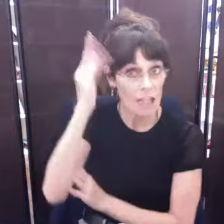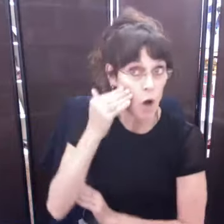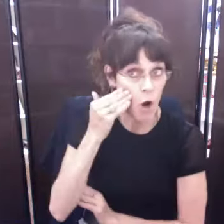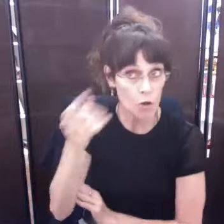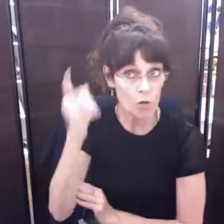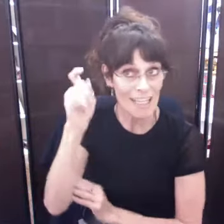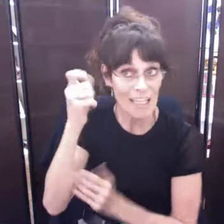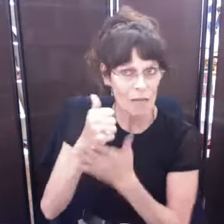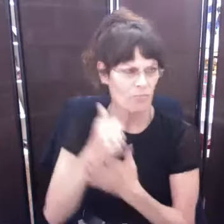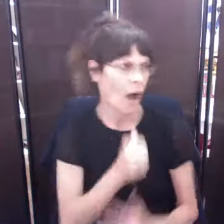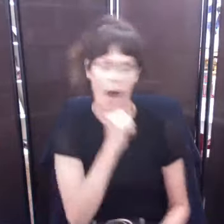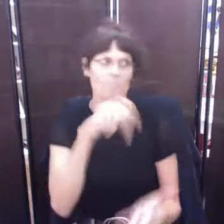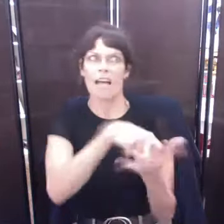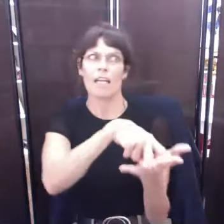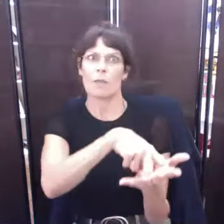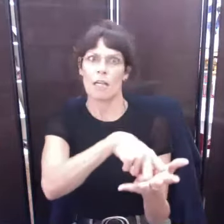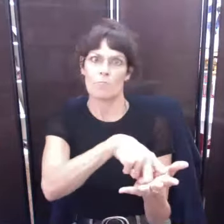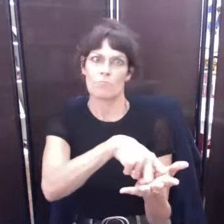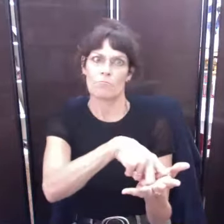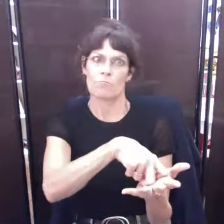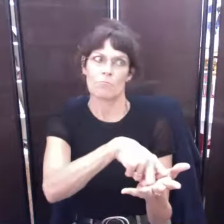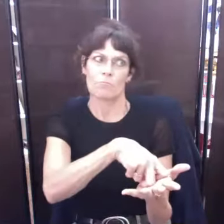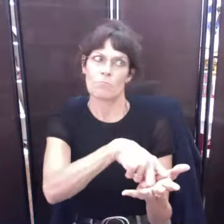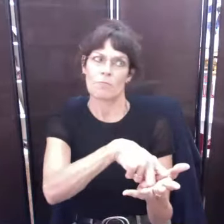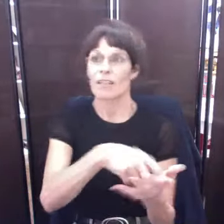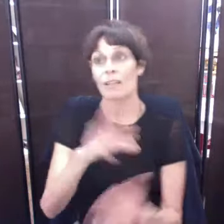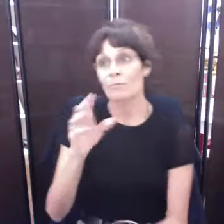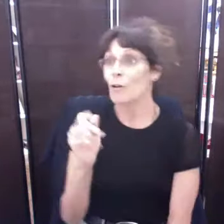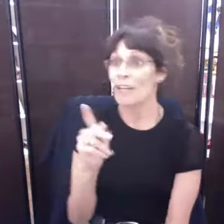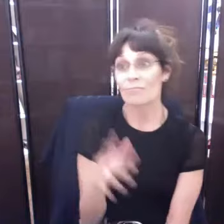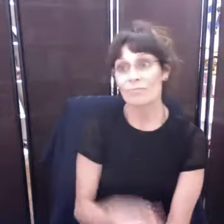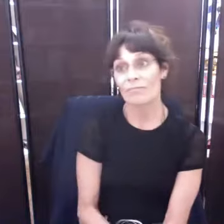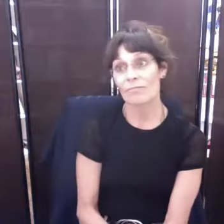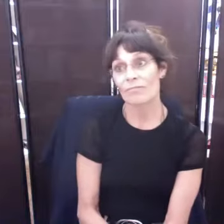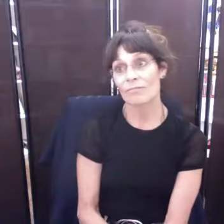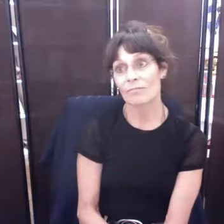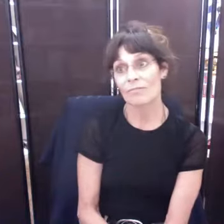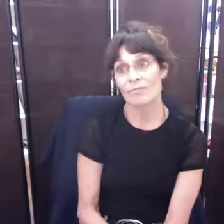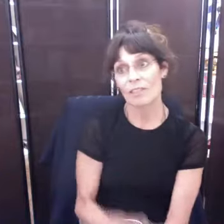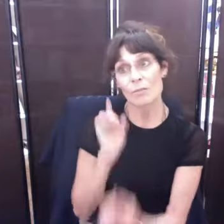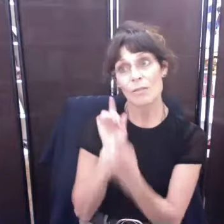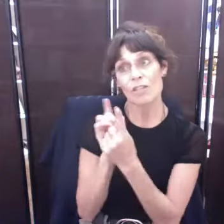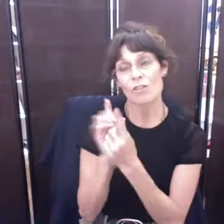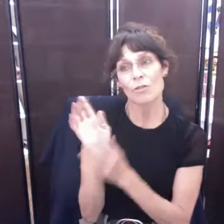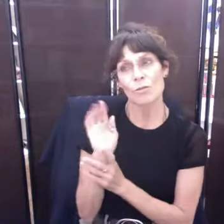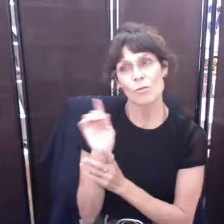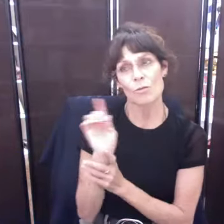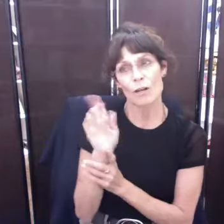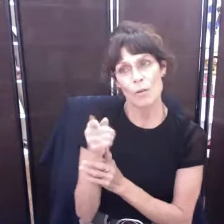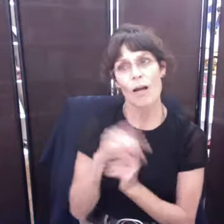I said, I'm not getting on my knees. And she said, okay, he'll meet you where you are. right? Step 2, he'll meet you where you are.